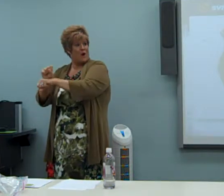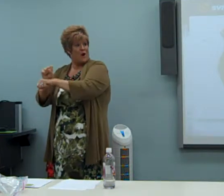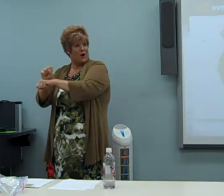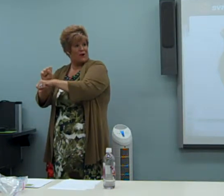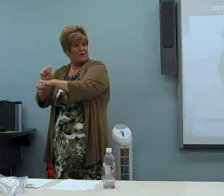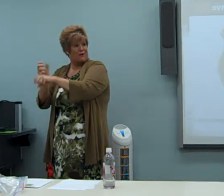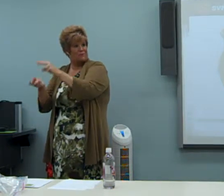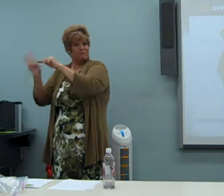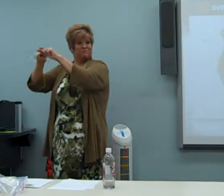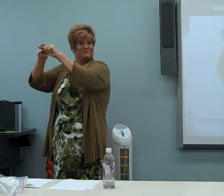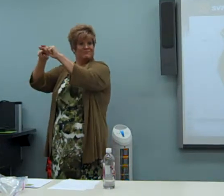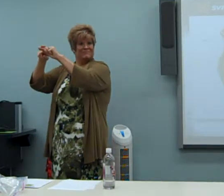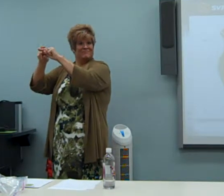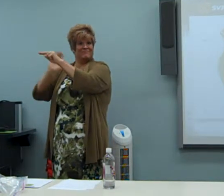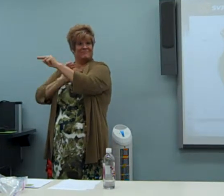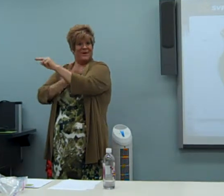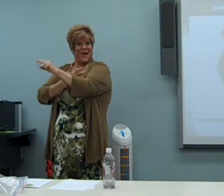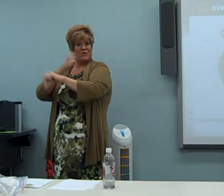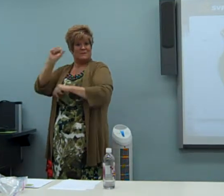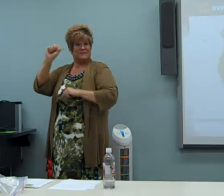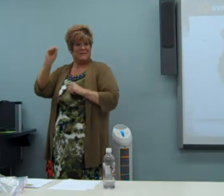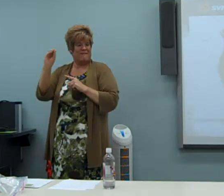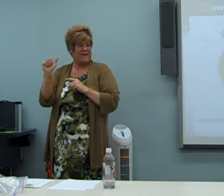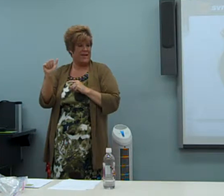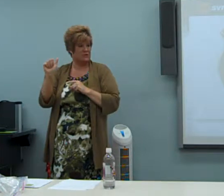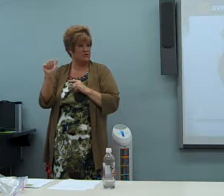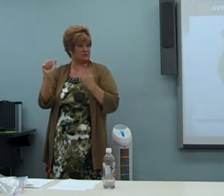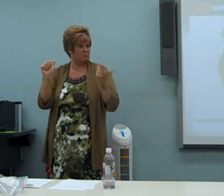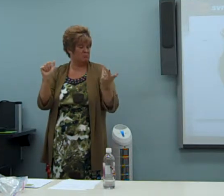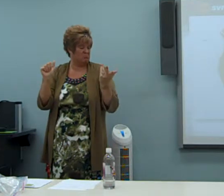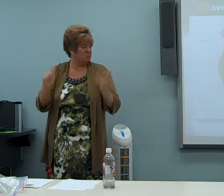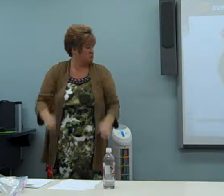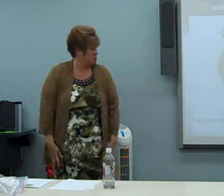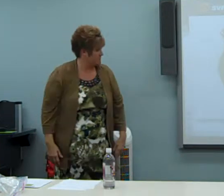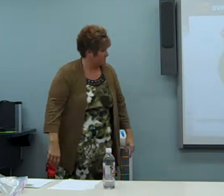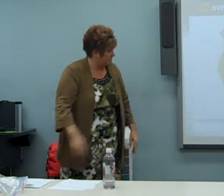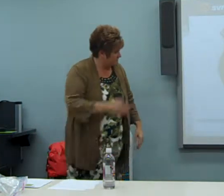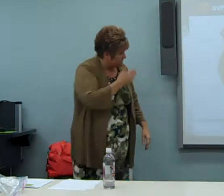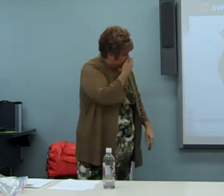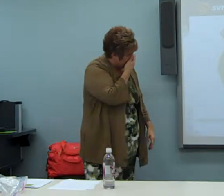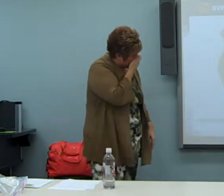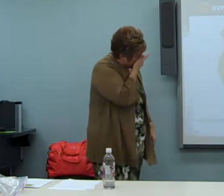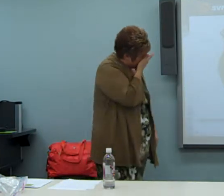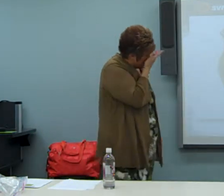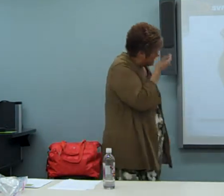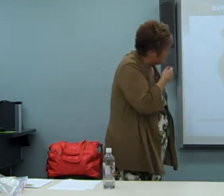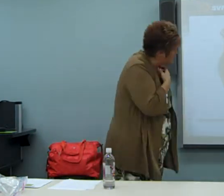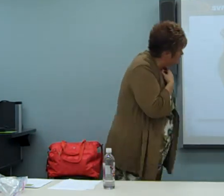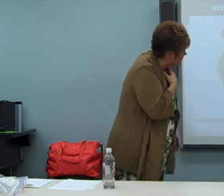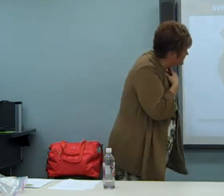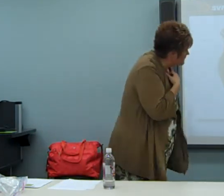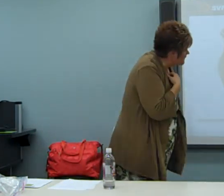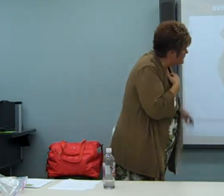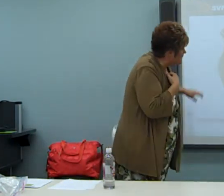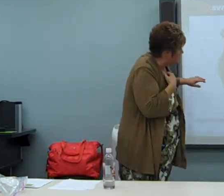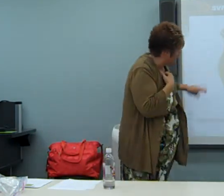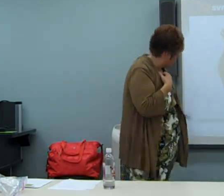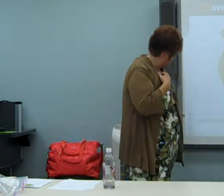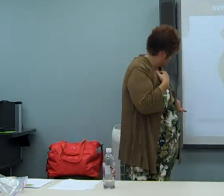few people, you know, and that helps our speed of answer when we have just those few additional companies.